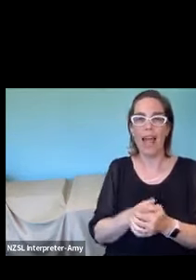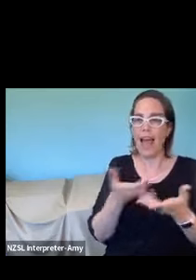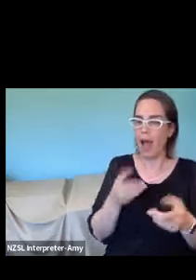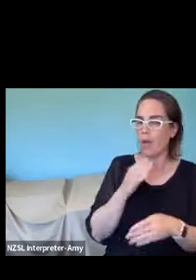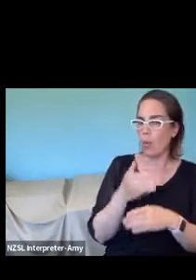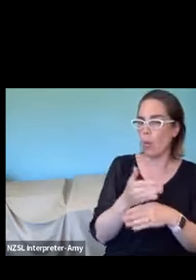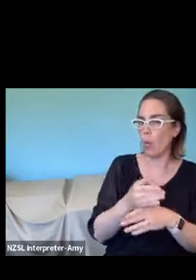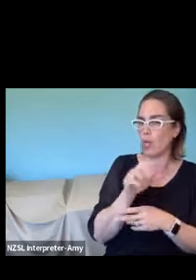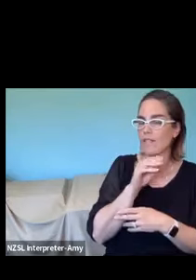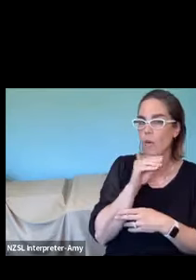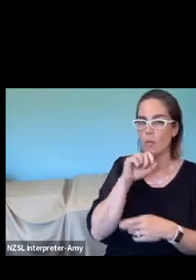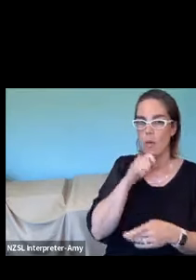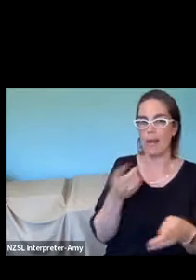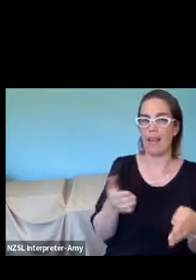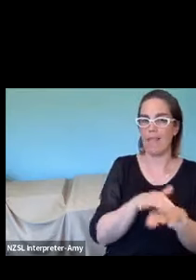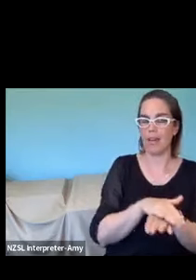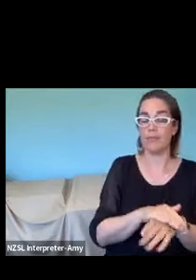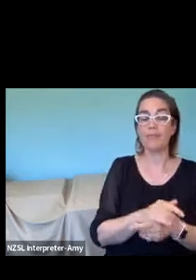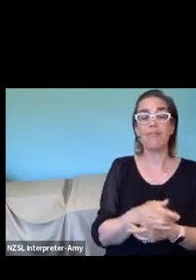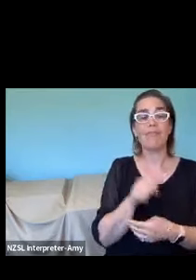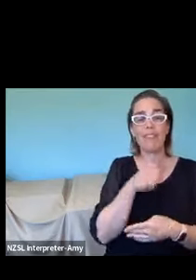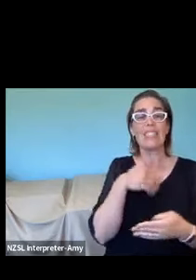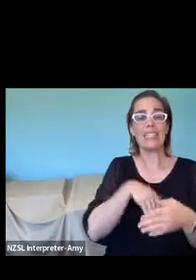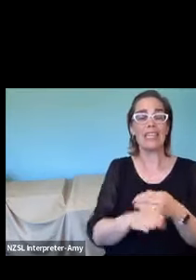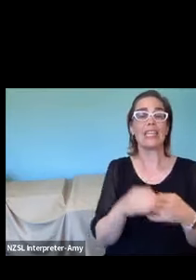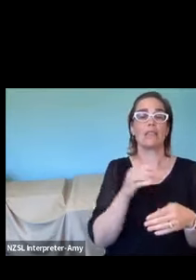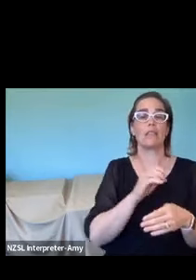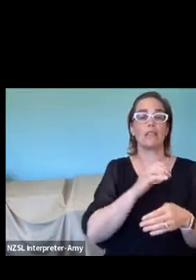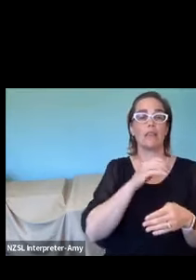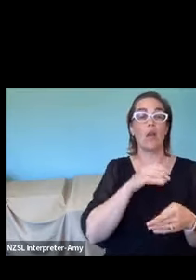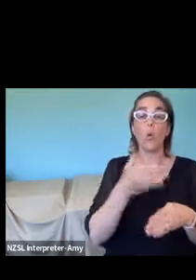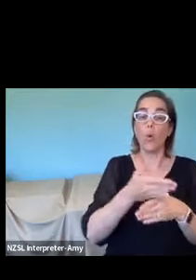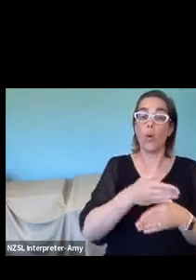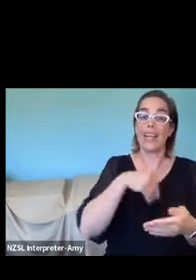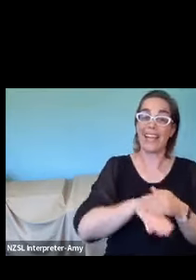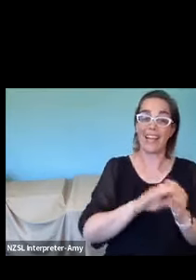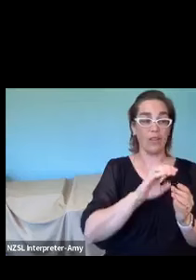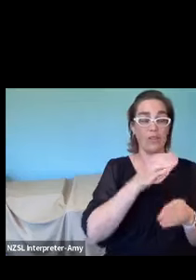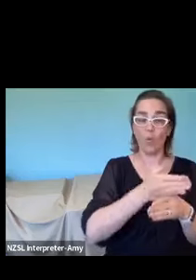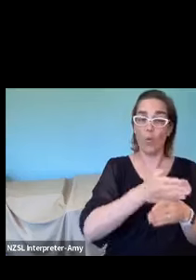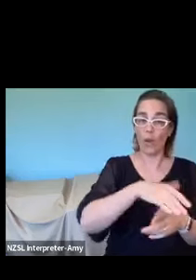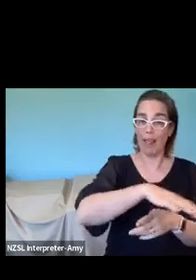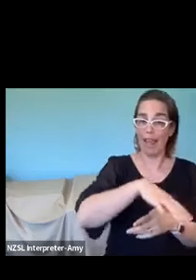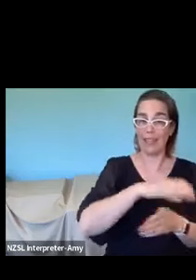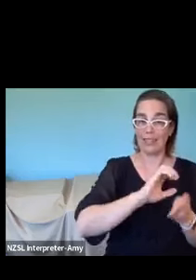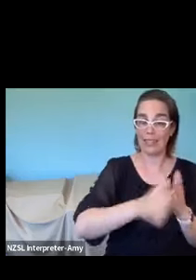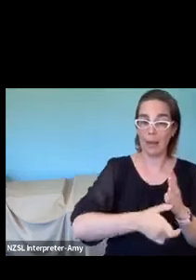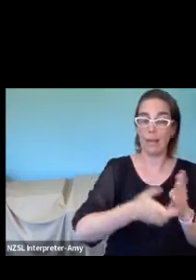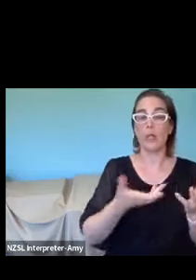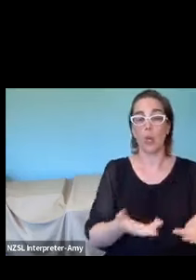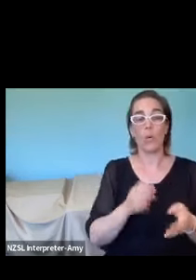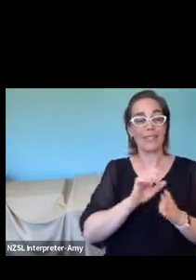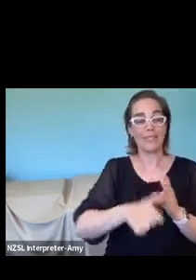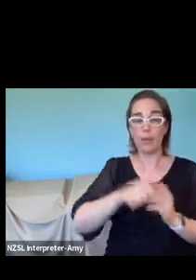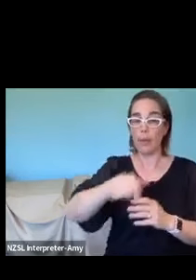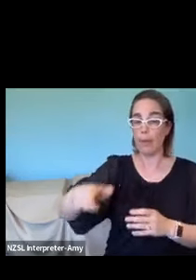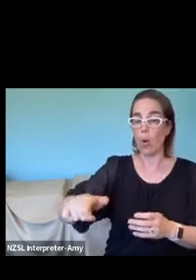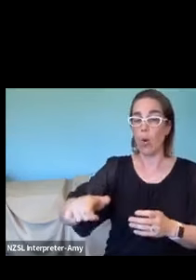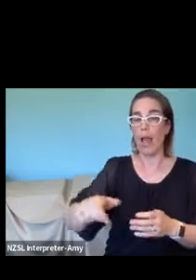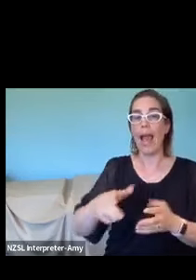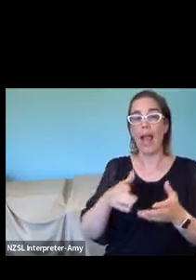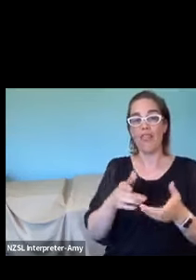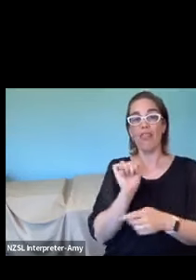heard when those people are actually in those workplaces, and how it feels for them to actually how they're treated and their health and well-being. So that's